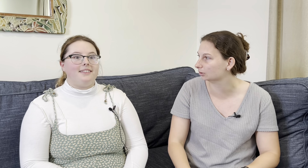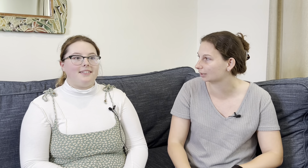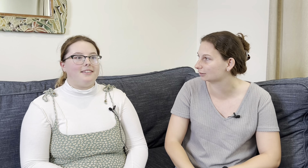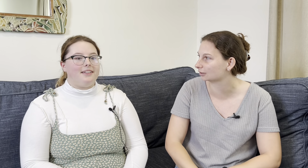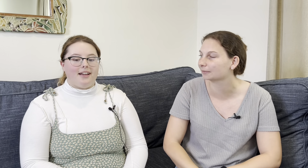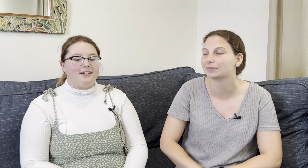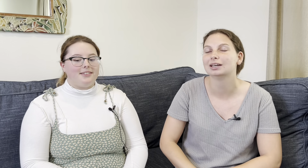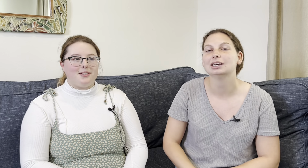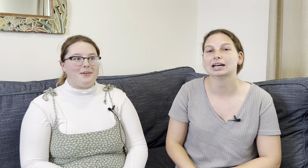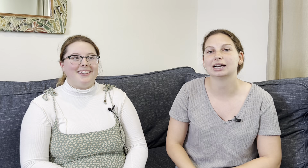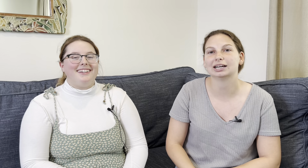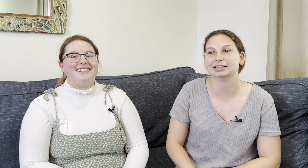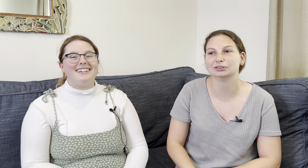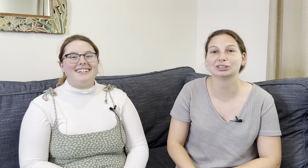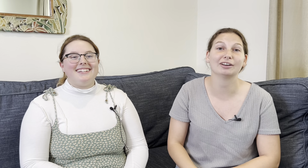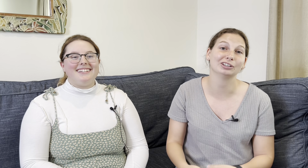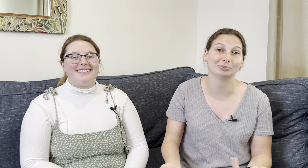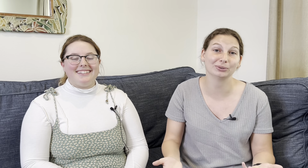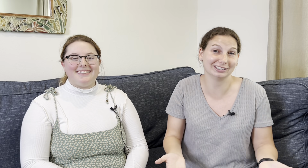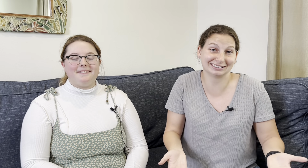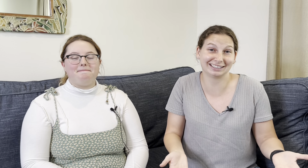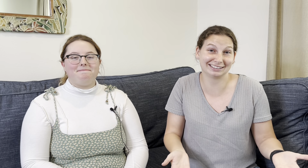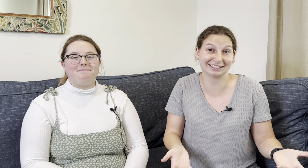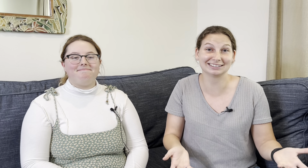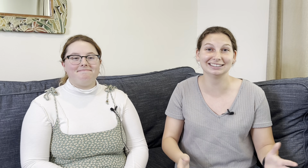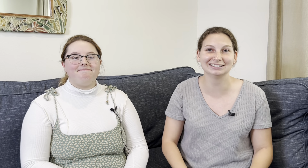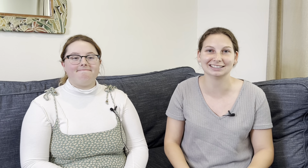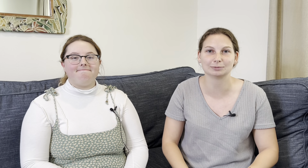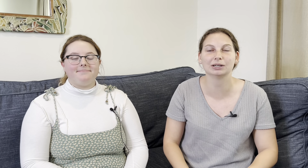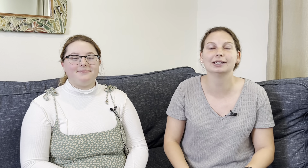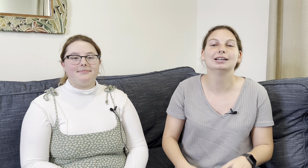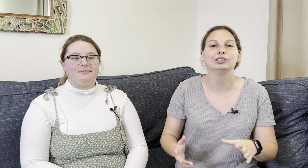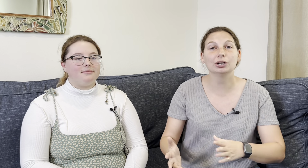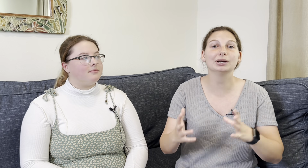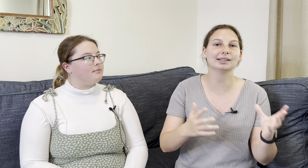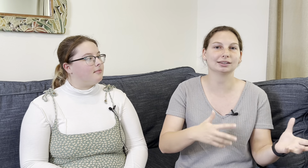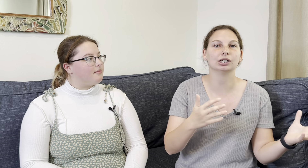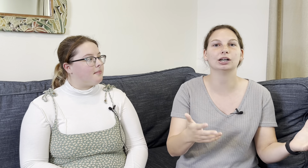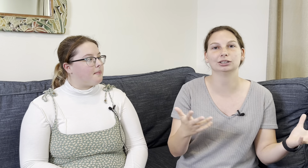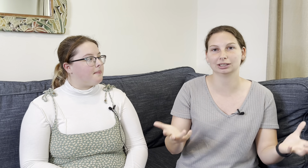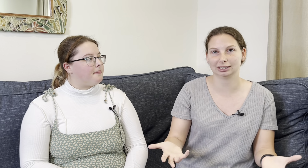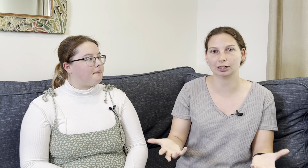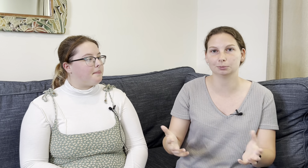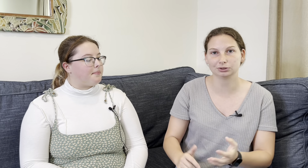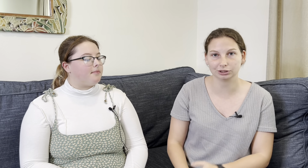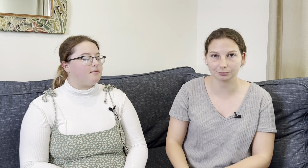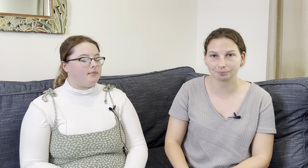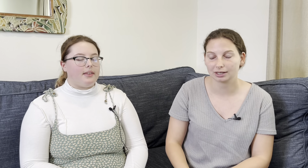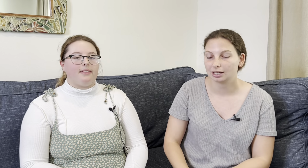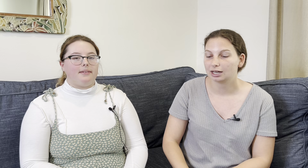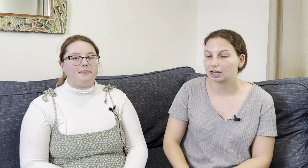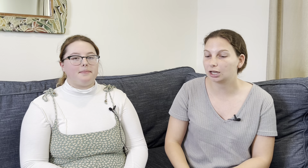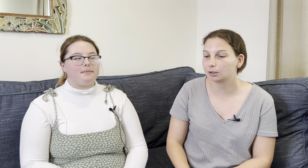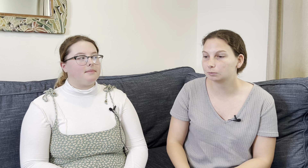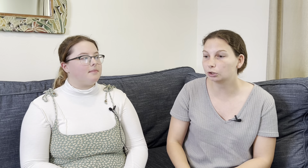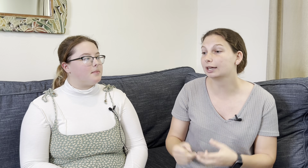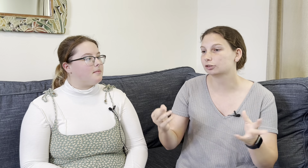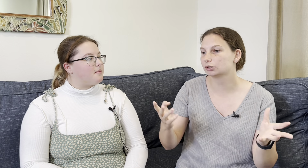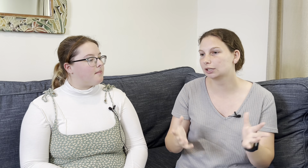right? So, yeah, so many. Just having them point is, I guess, the easiest, but knowing that they're hungry helps too. Okay, so say they're in